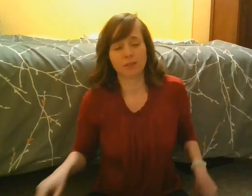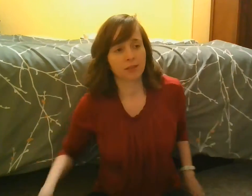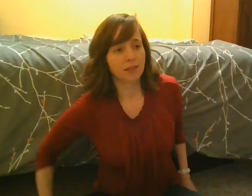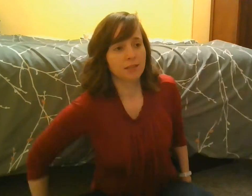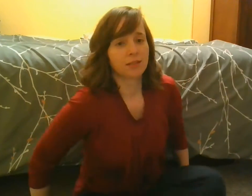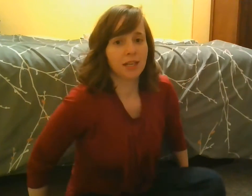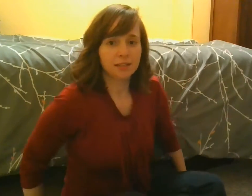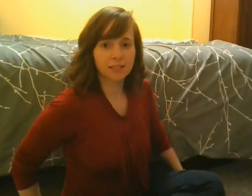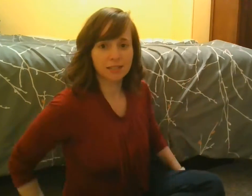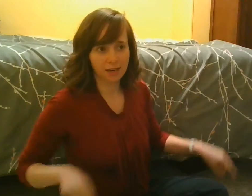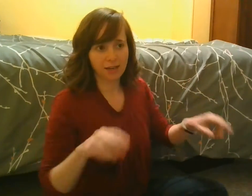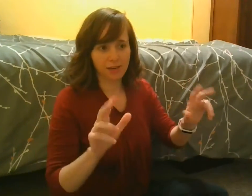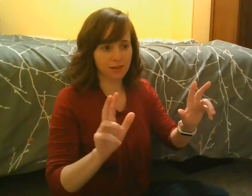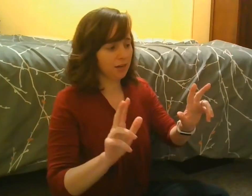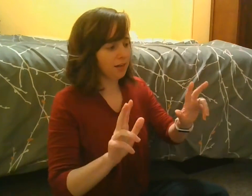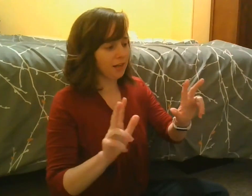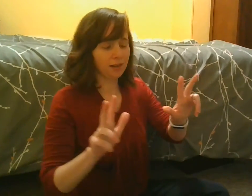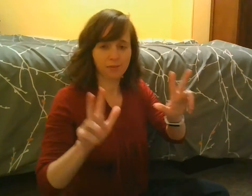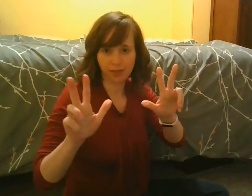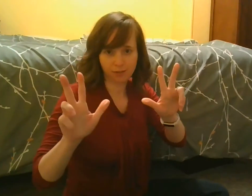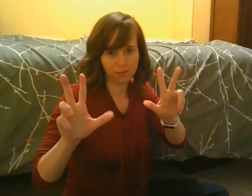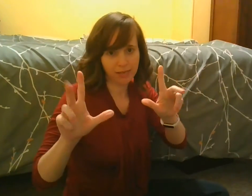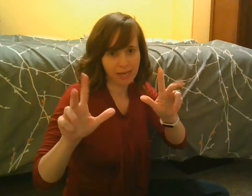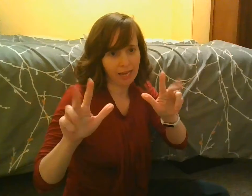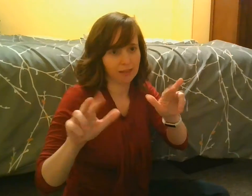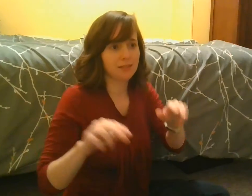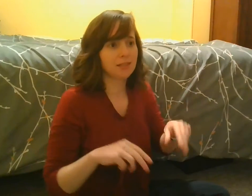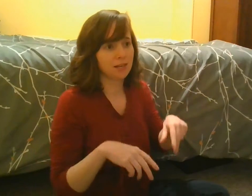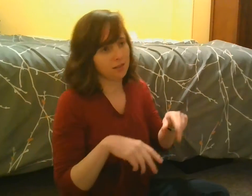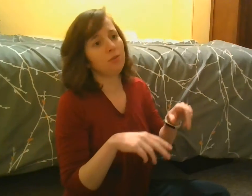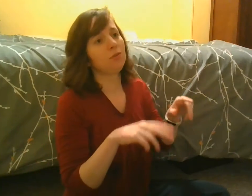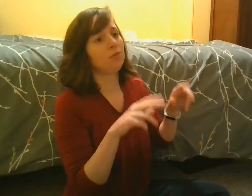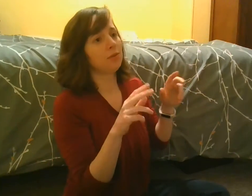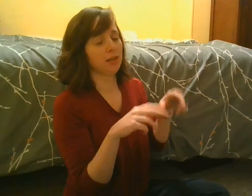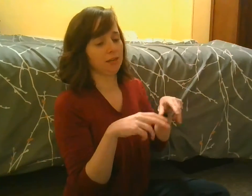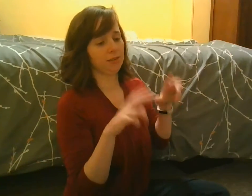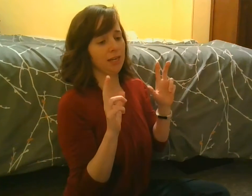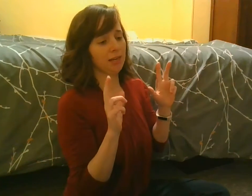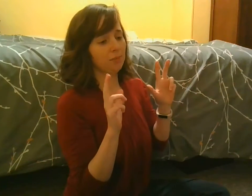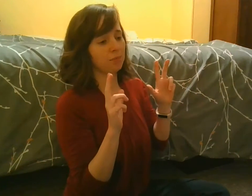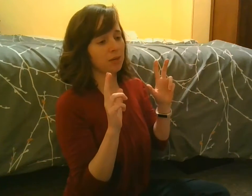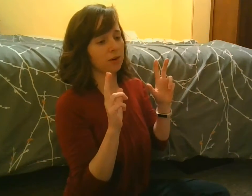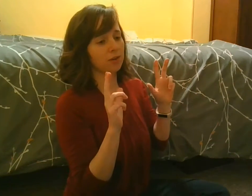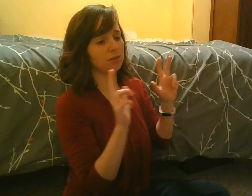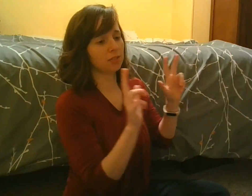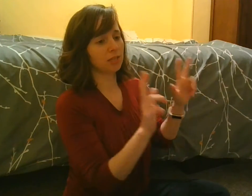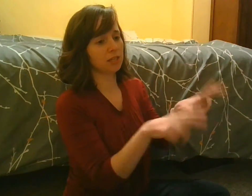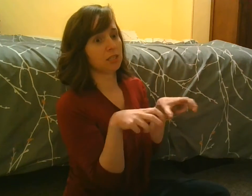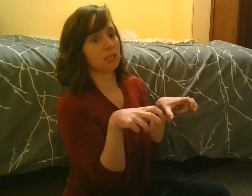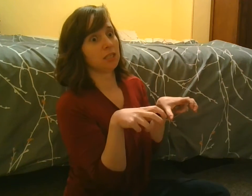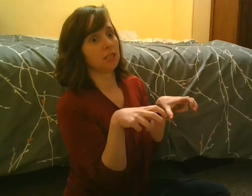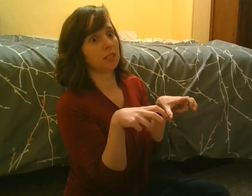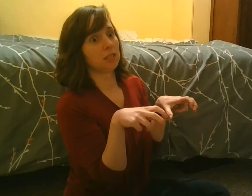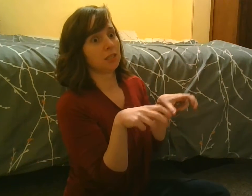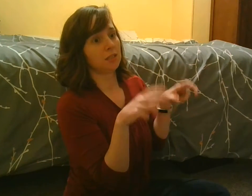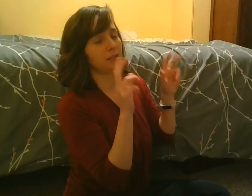Okay, so it's at the side, and you kind of have like 3 hands, and you take them up here, and you just kind of, okay,